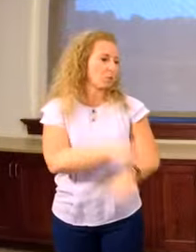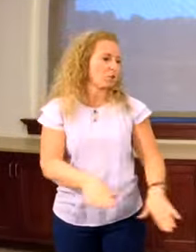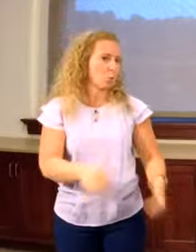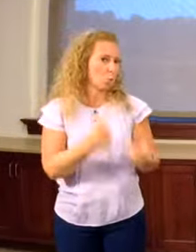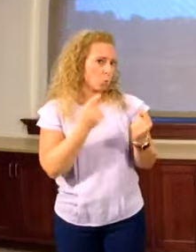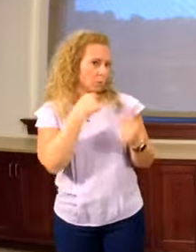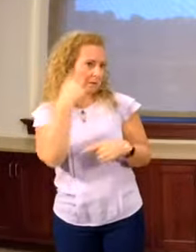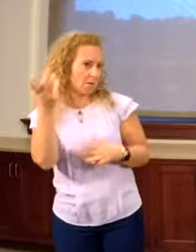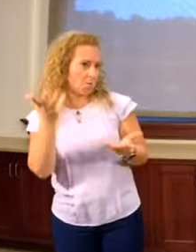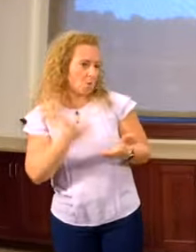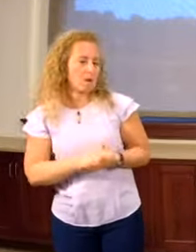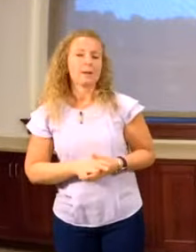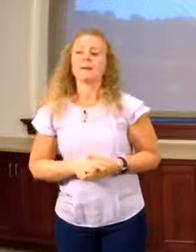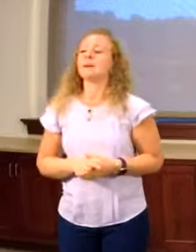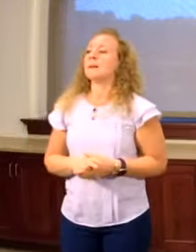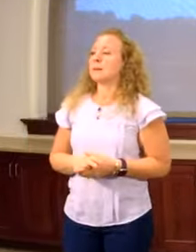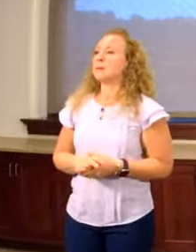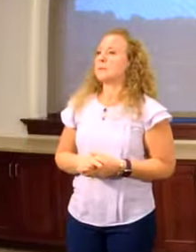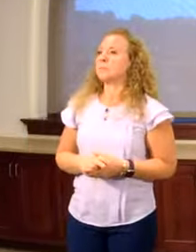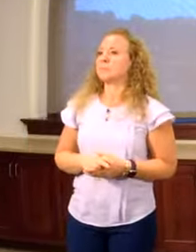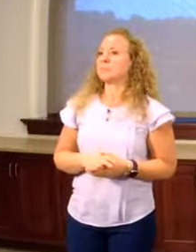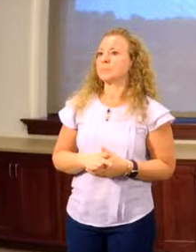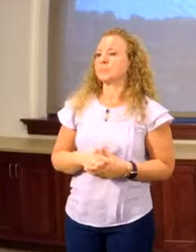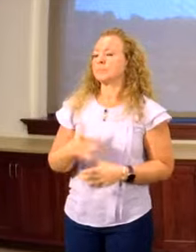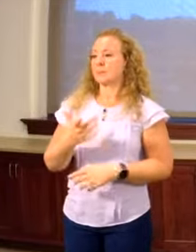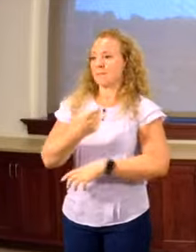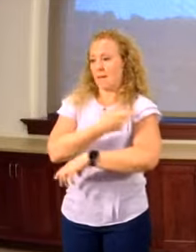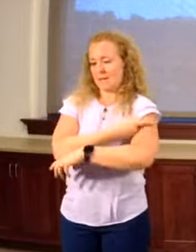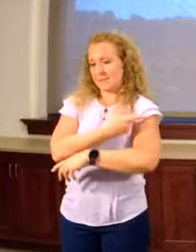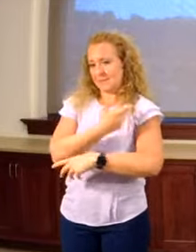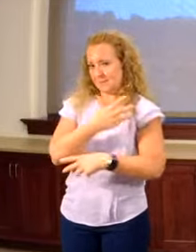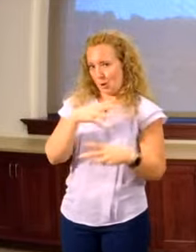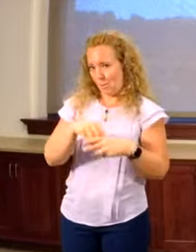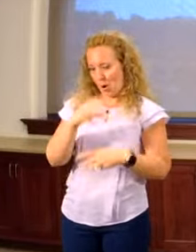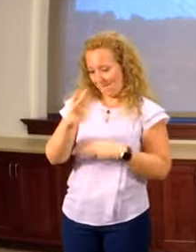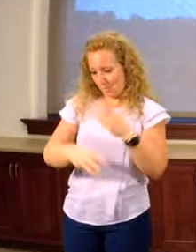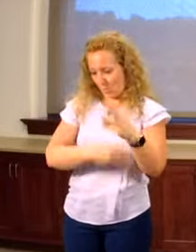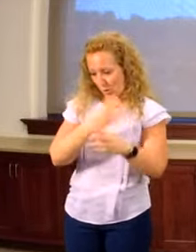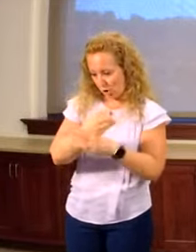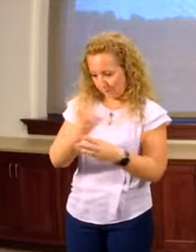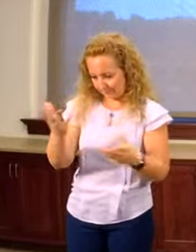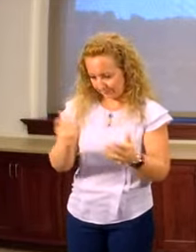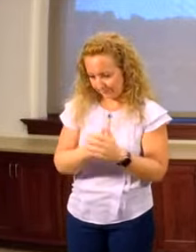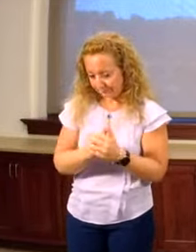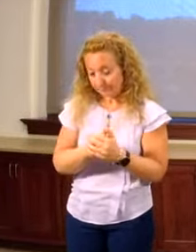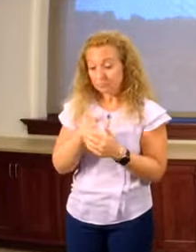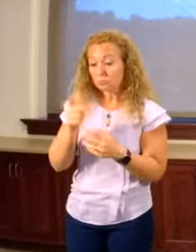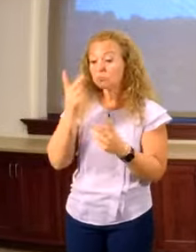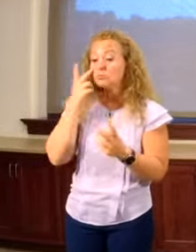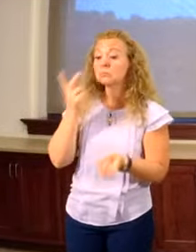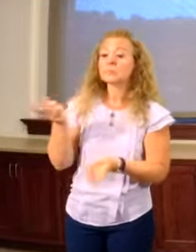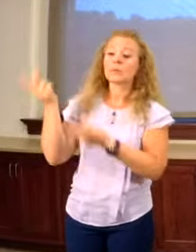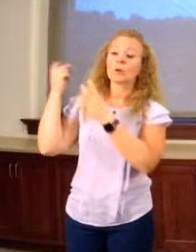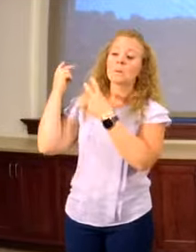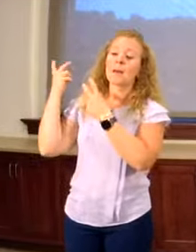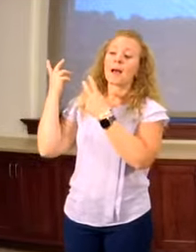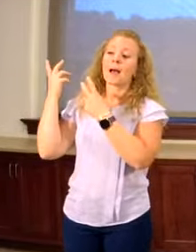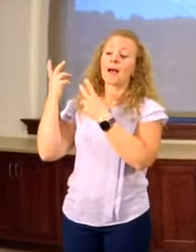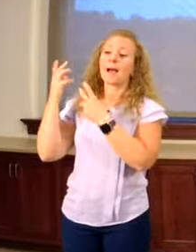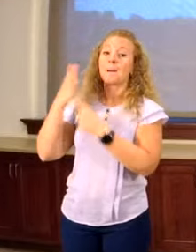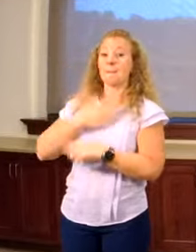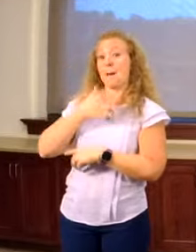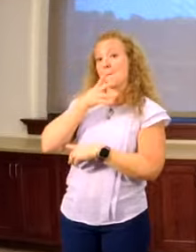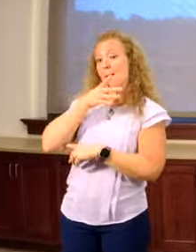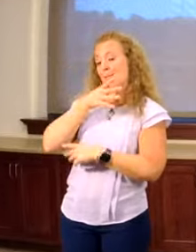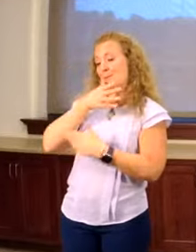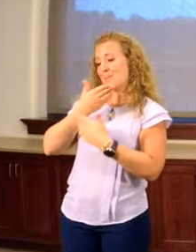Yeah, so vaccines are part of our world, and if you look back, my mother, who was